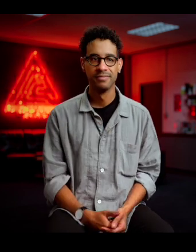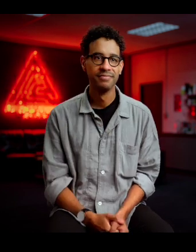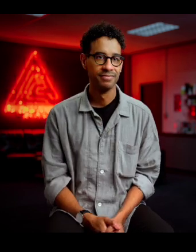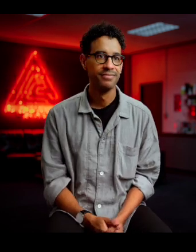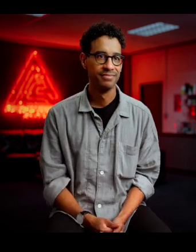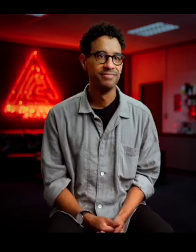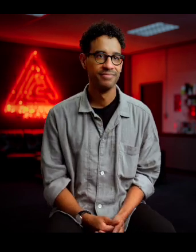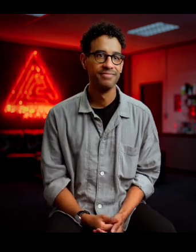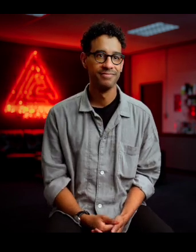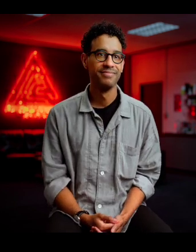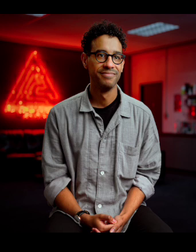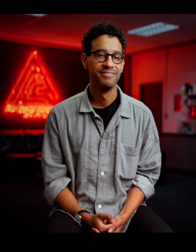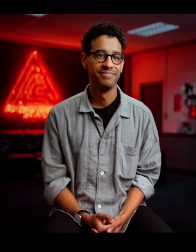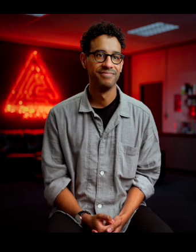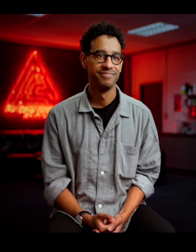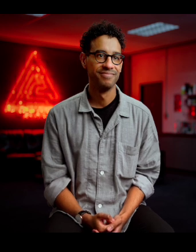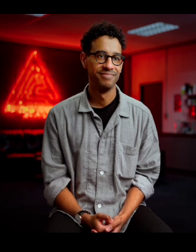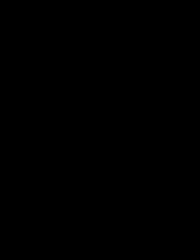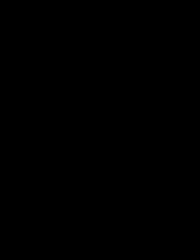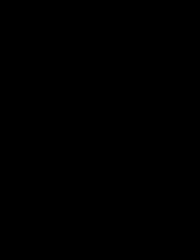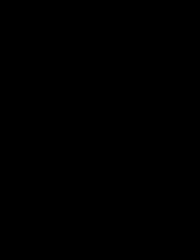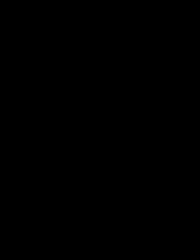was being able to communicate with the entire crew.